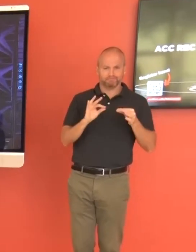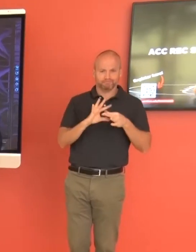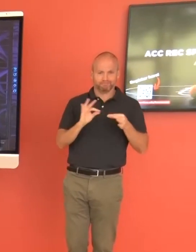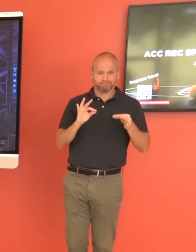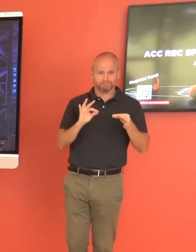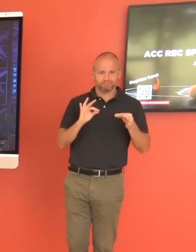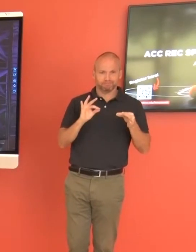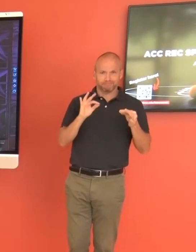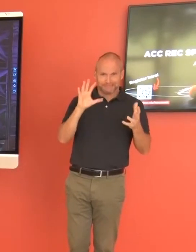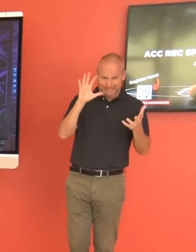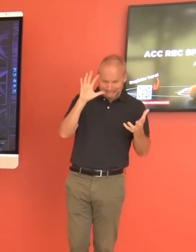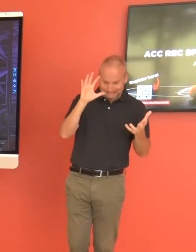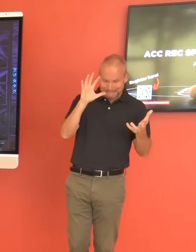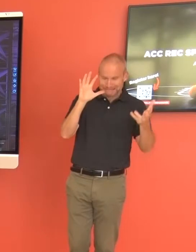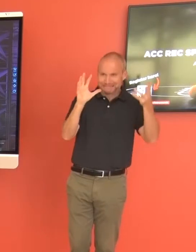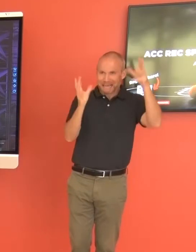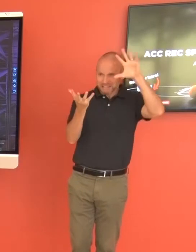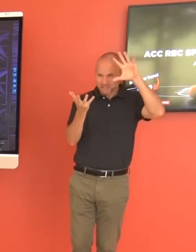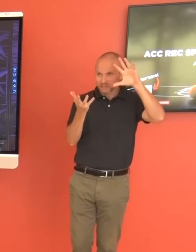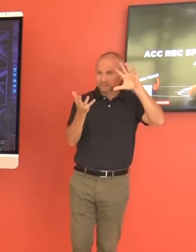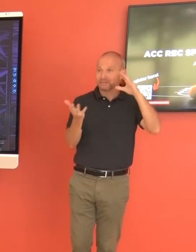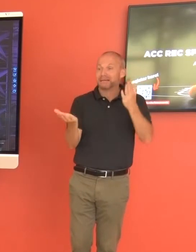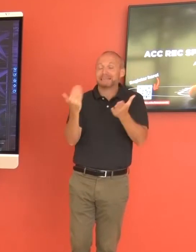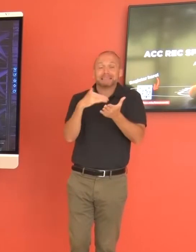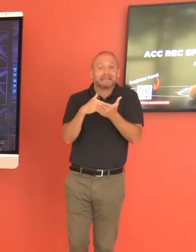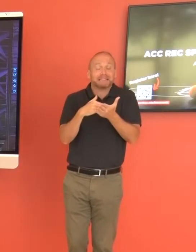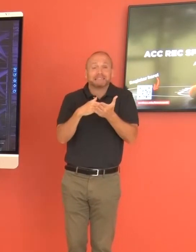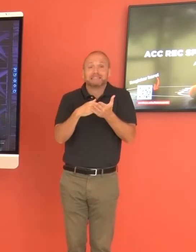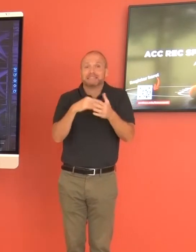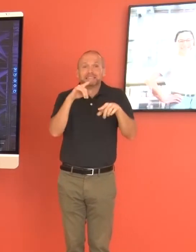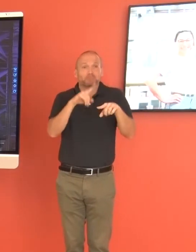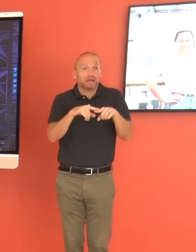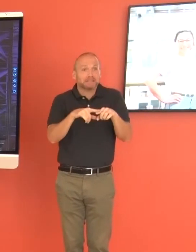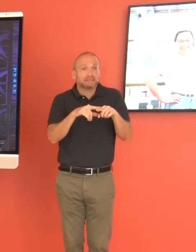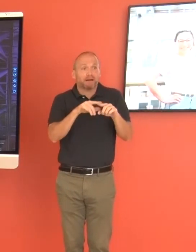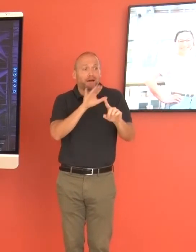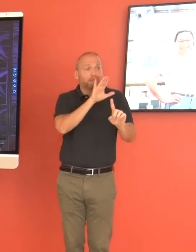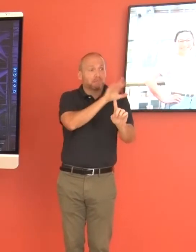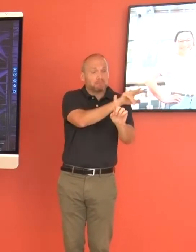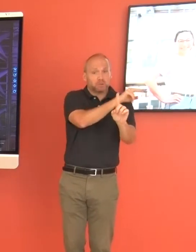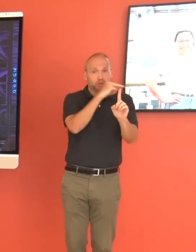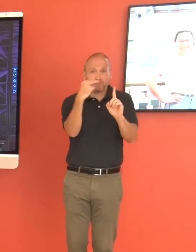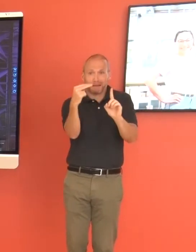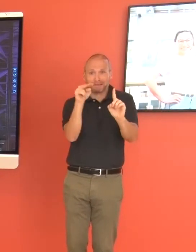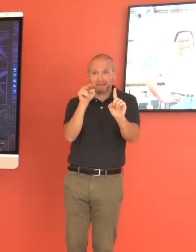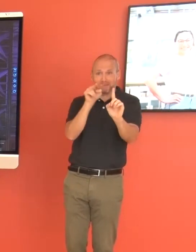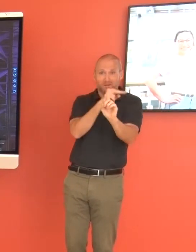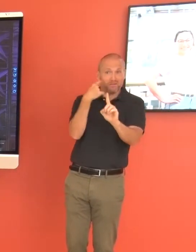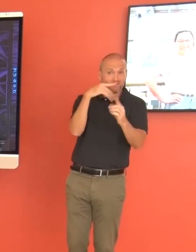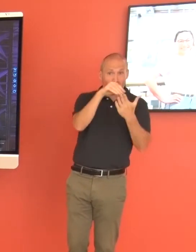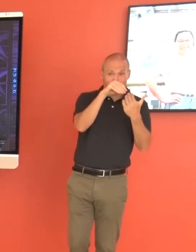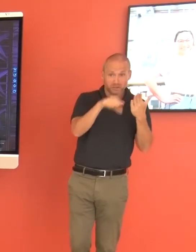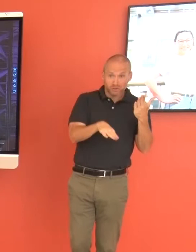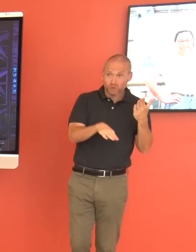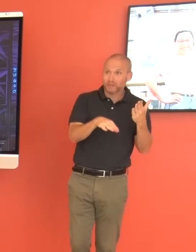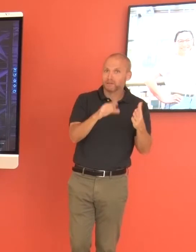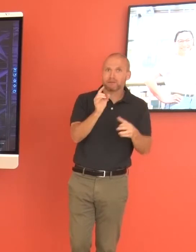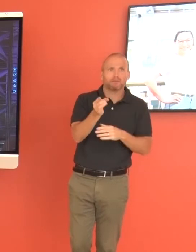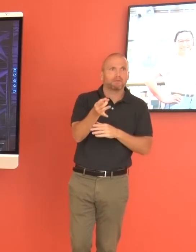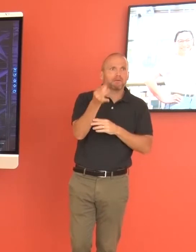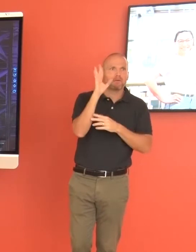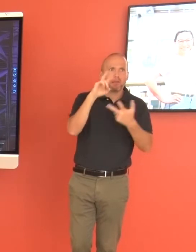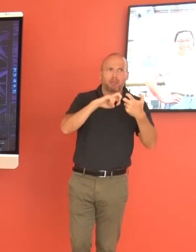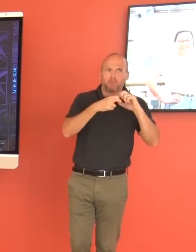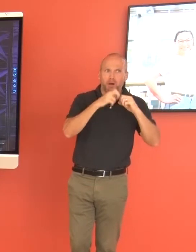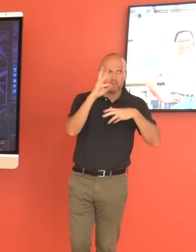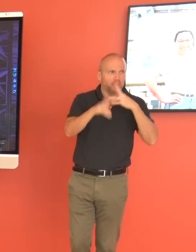a disaster, again, it's in the eye of the beholder, but for that student, it's absolutely nuclear. I mean, their